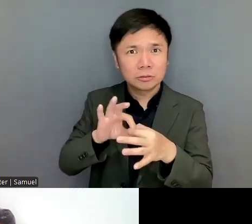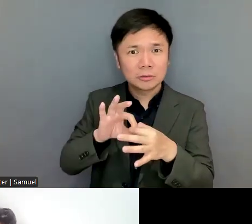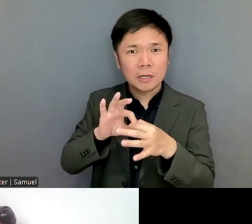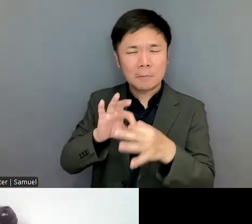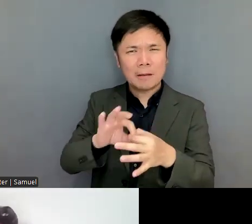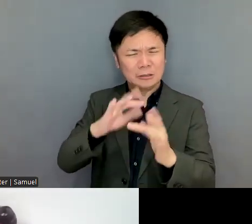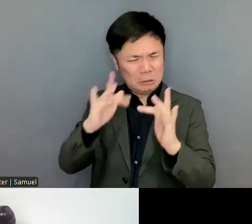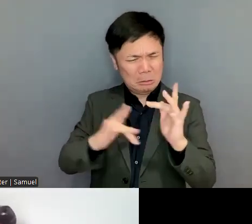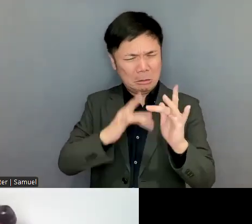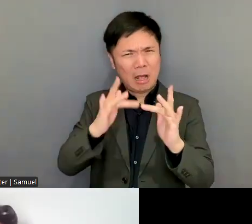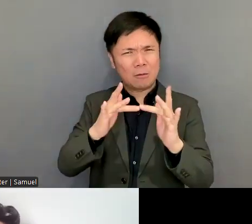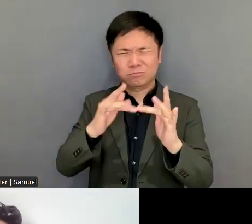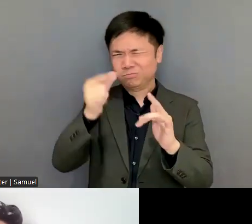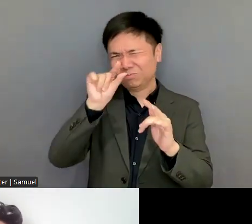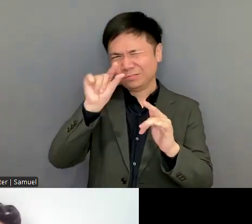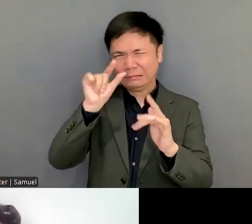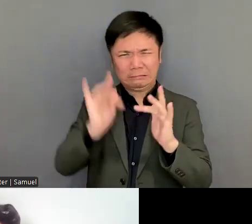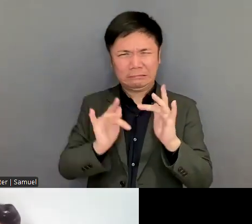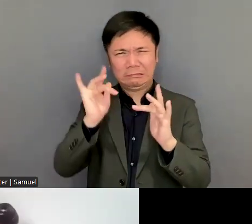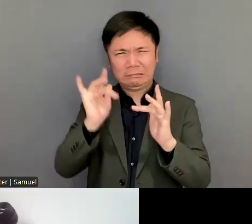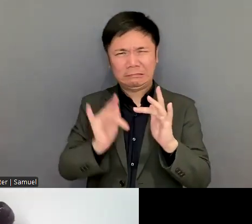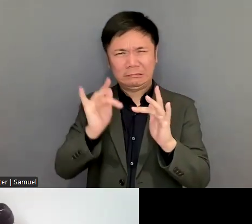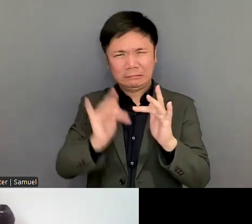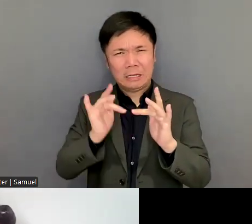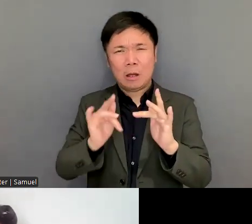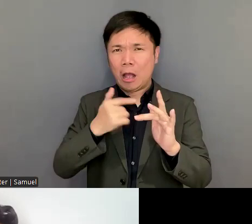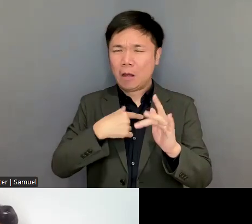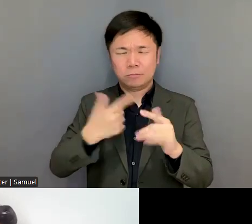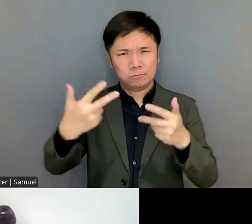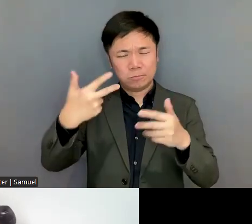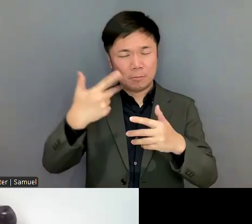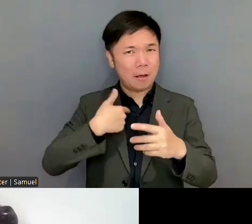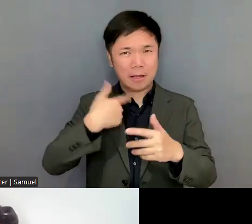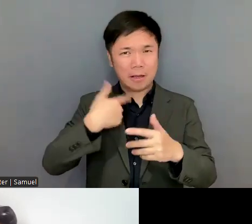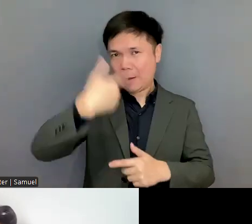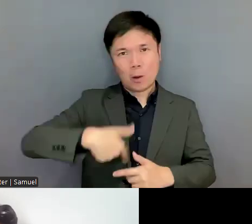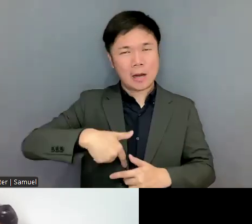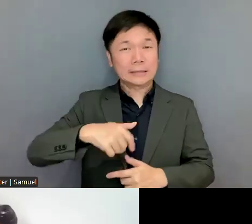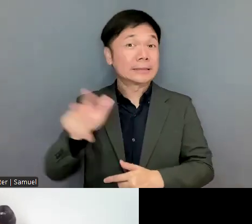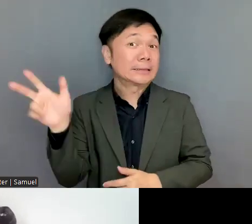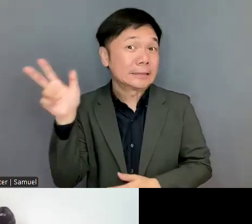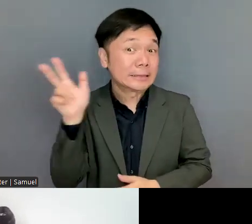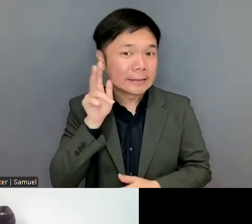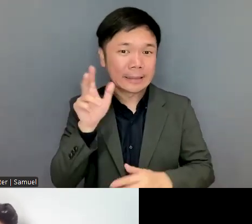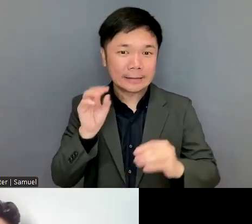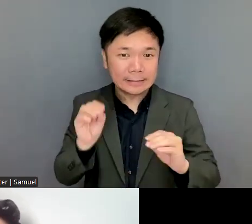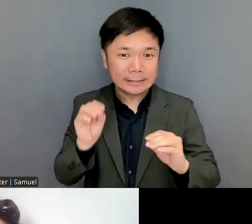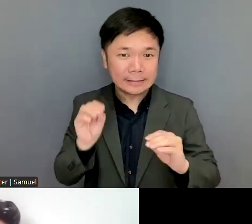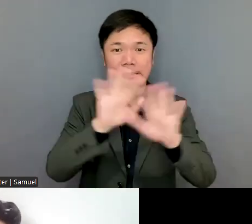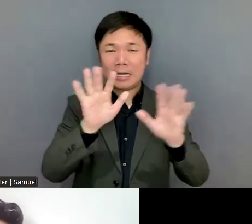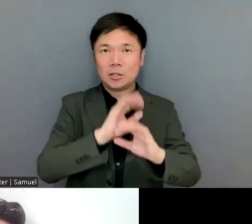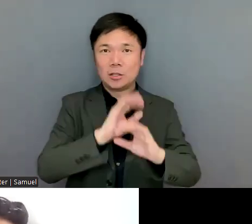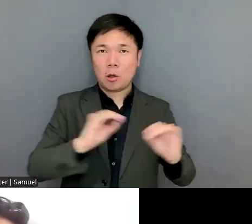I'm going to turn my camera off while I speak because I want to make sure that you can hear me without